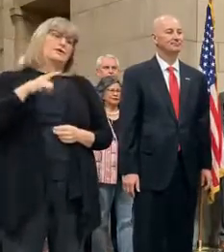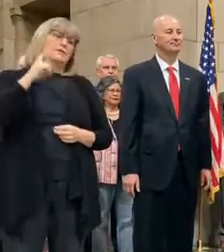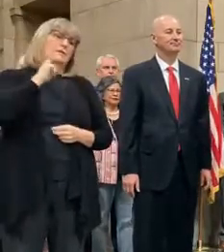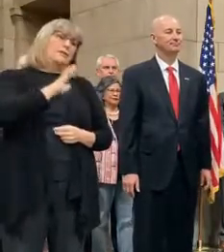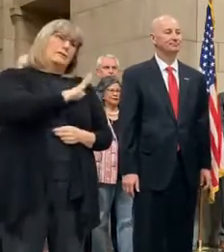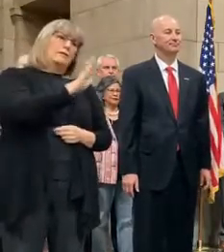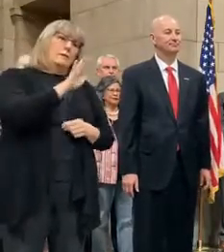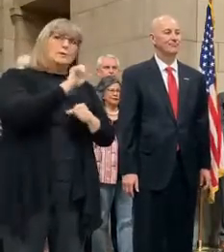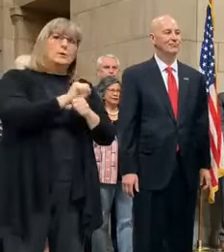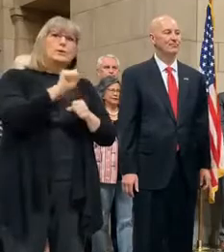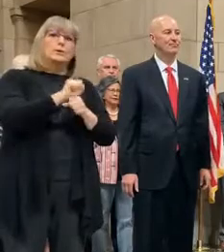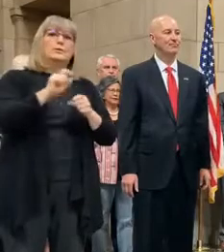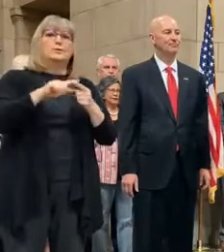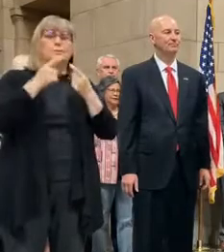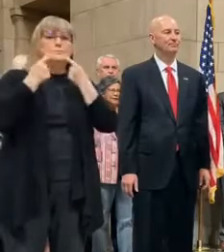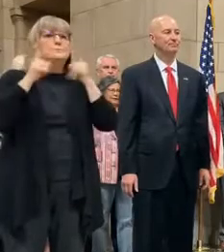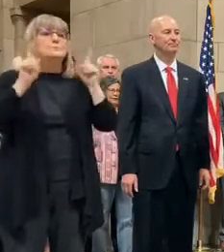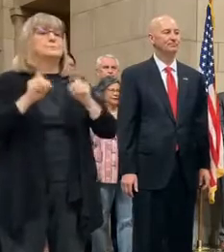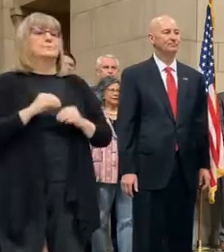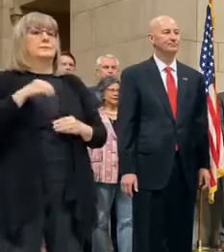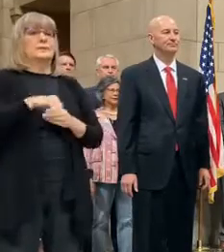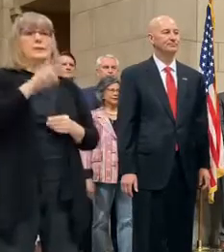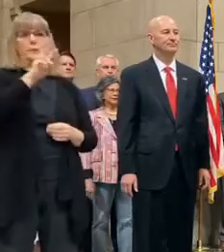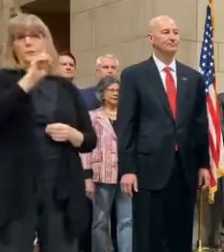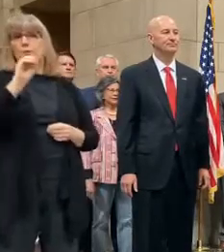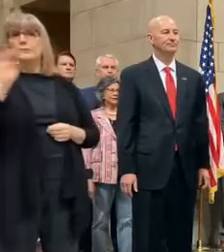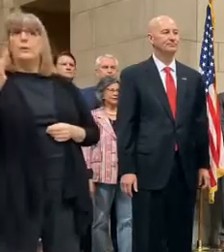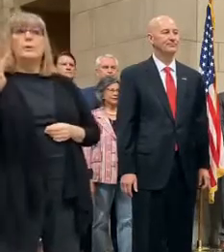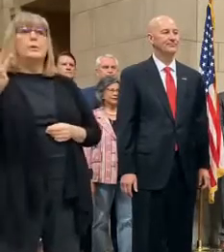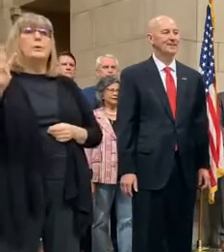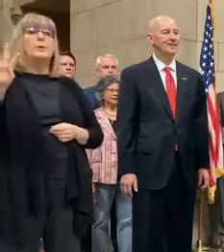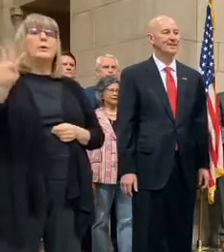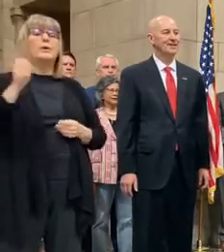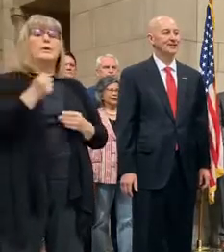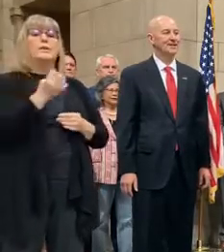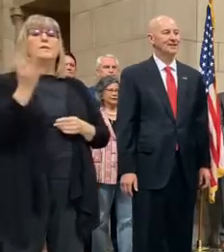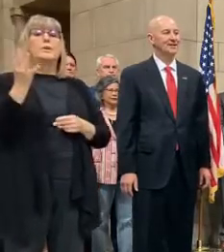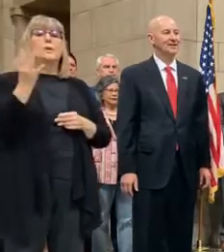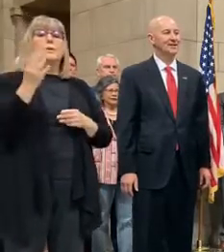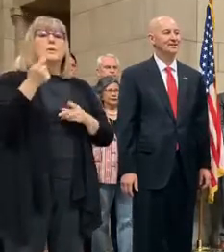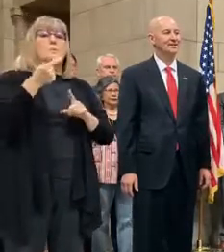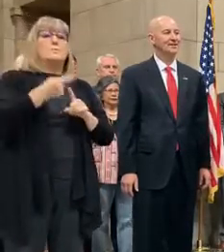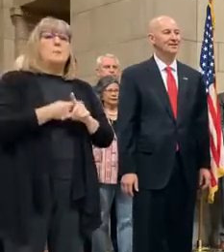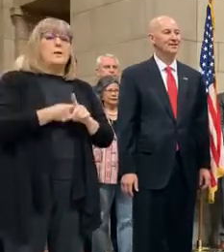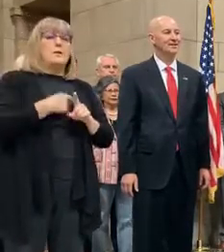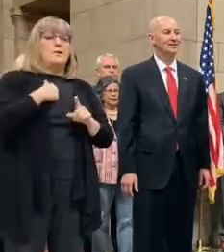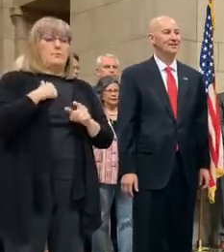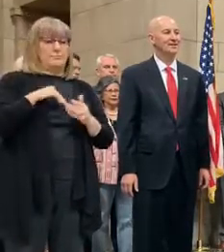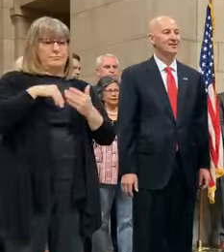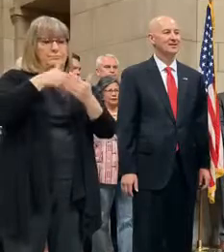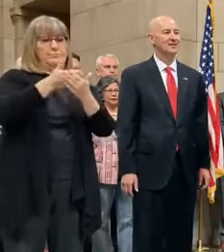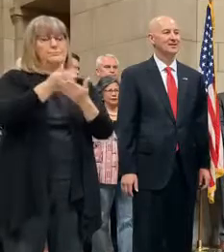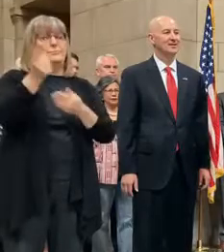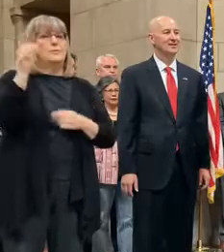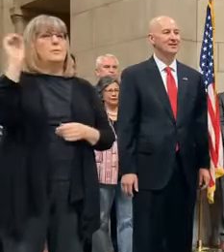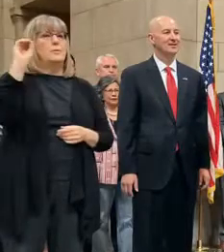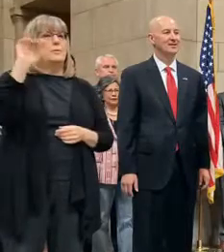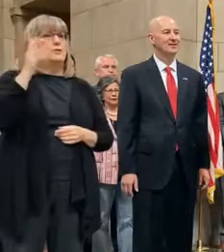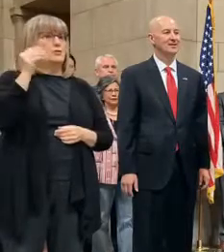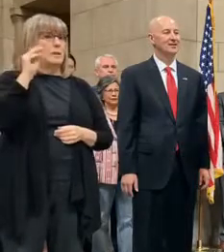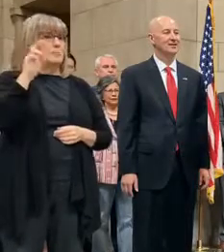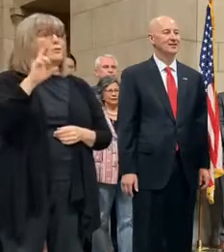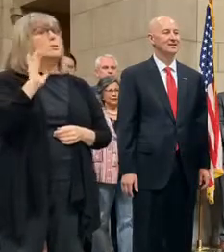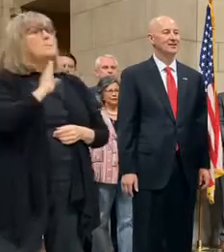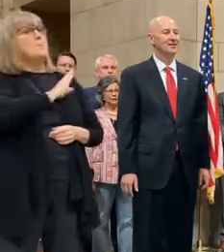they've done to make this happen. In 2004, a few short months after I got into the Omaha Chamber, our